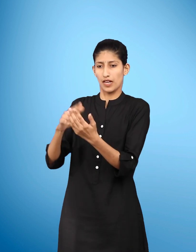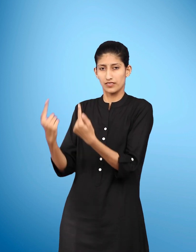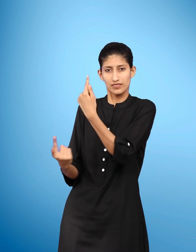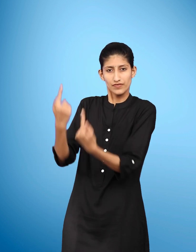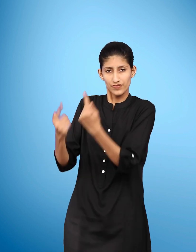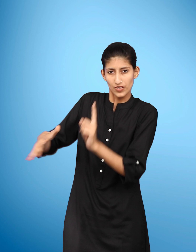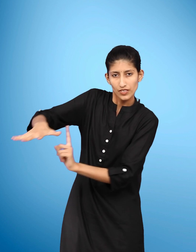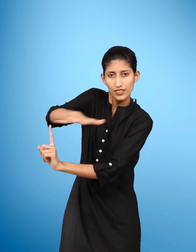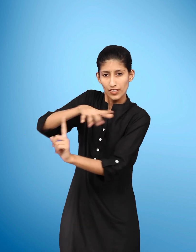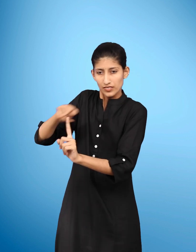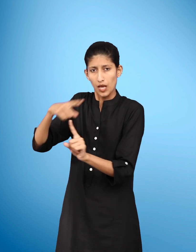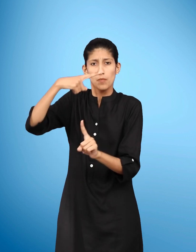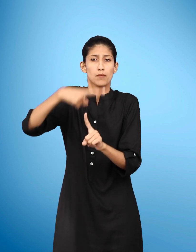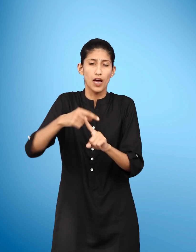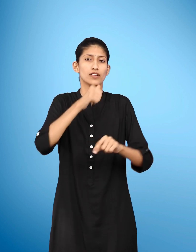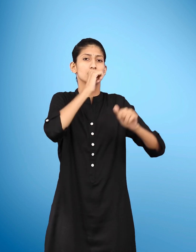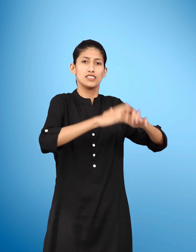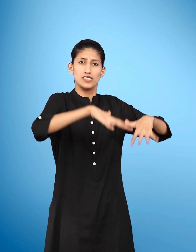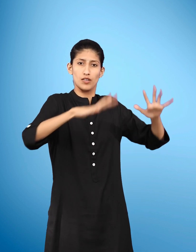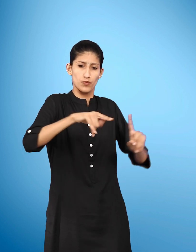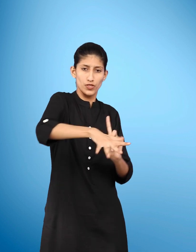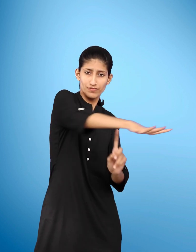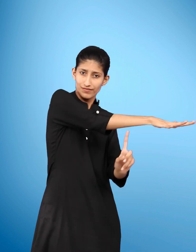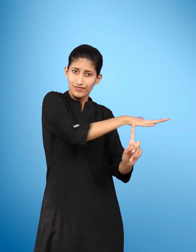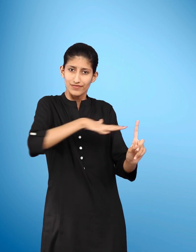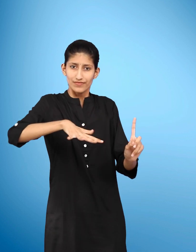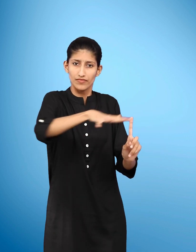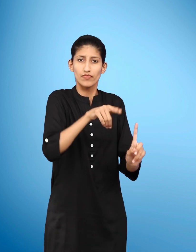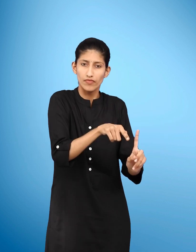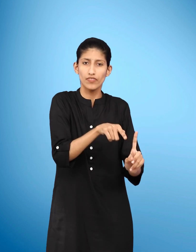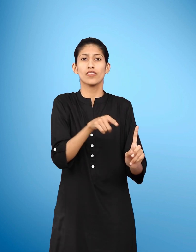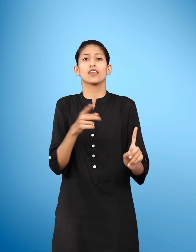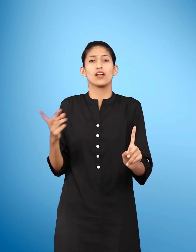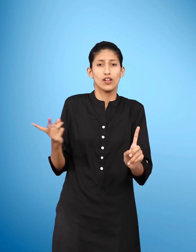Chiefs and kings who controlled the river valleys and the coasts